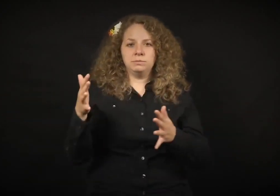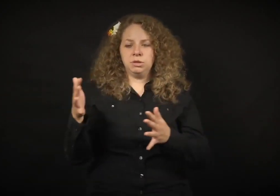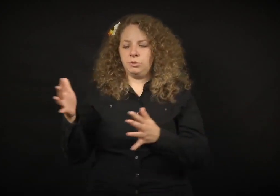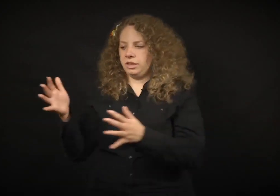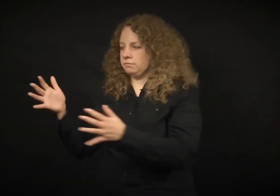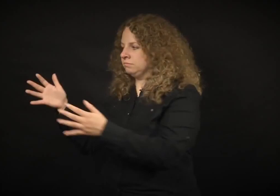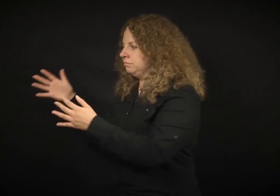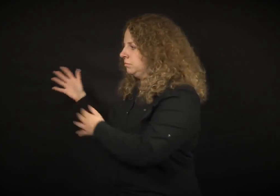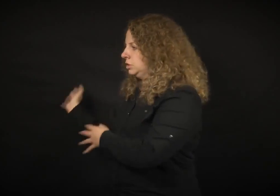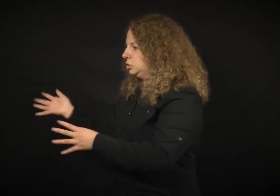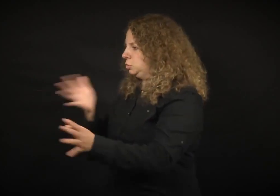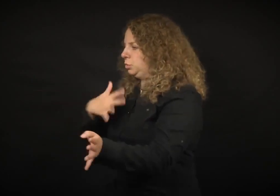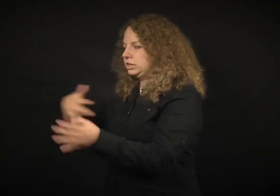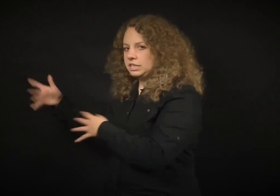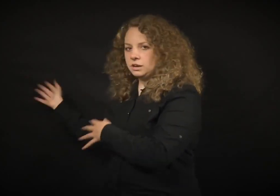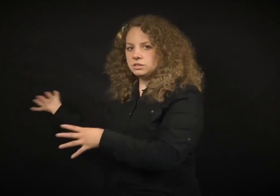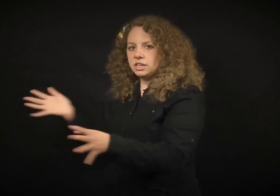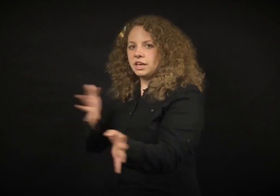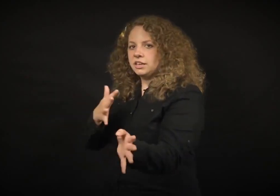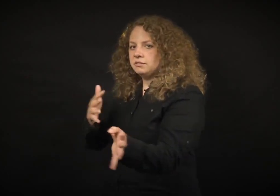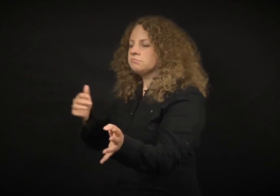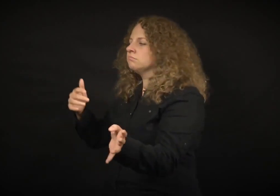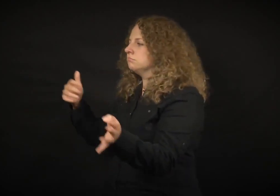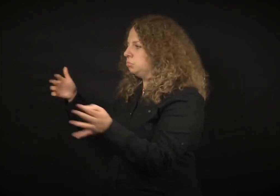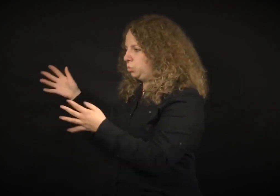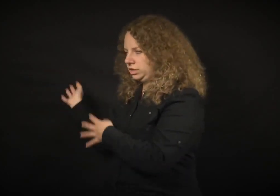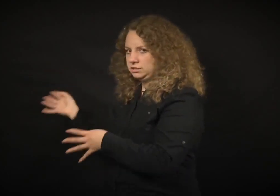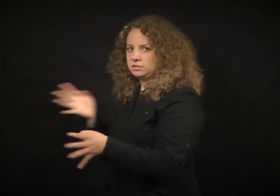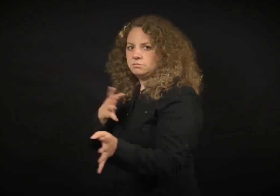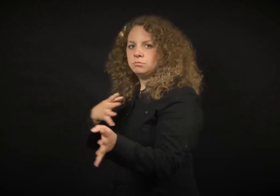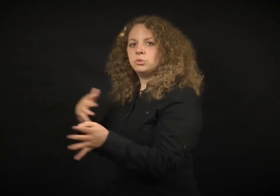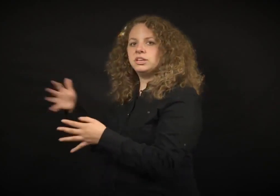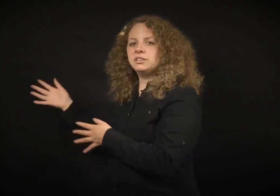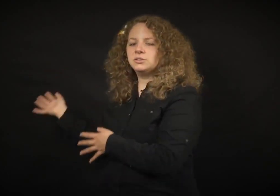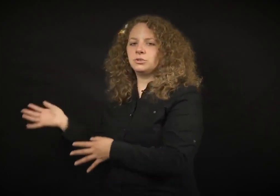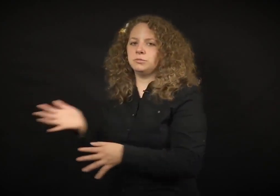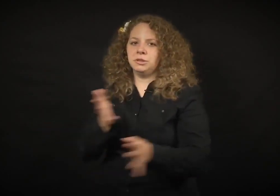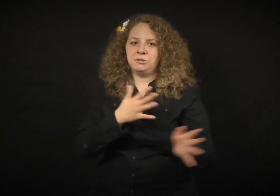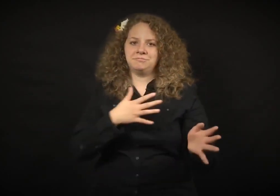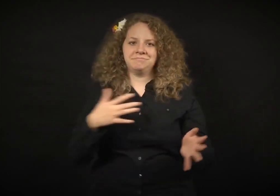it's blowing. It's windy outside, wind, breeze, or blow.